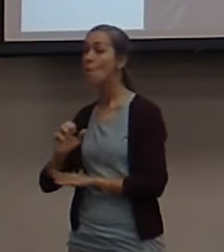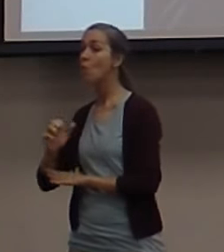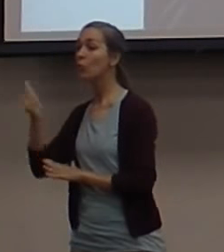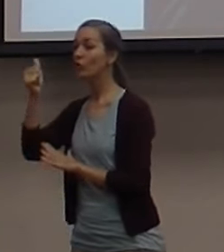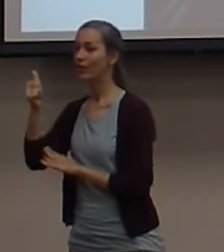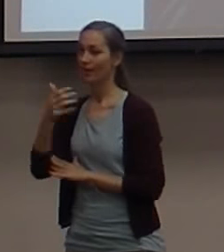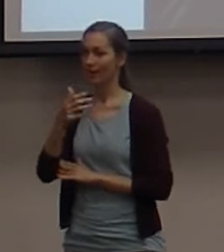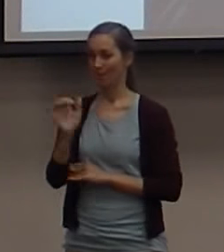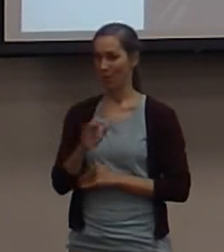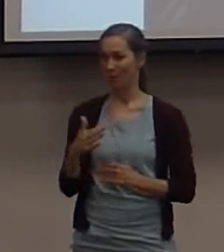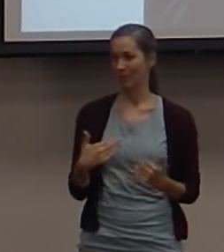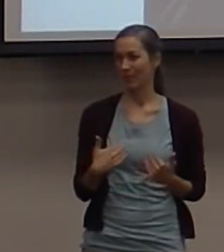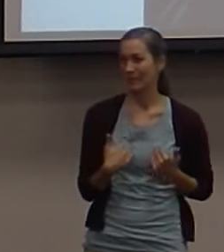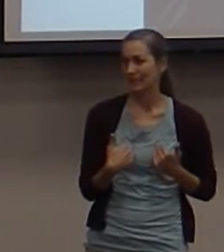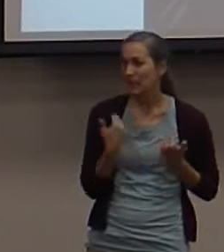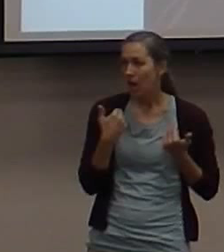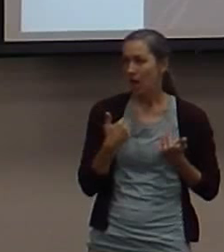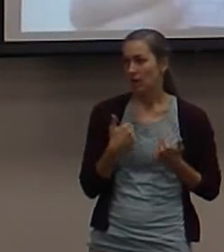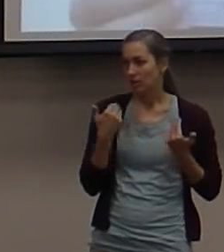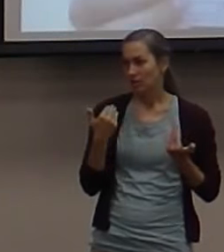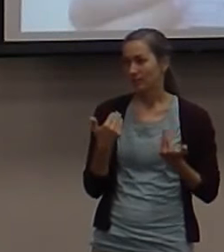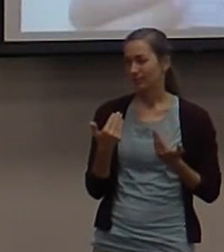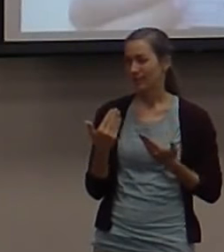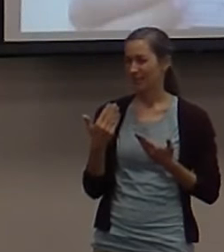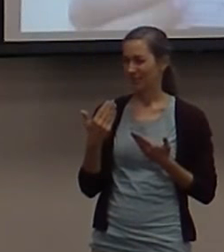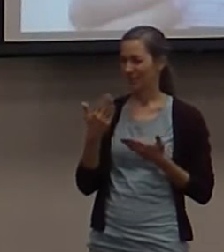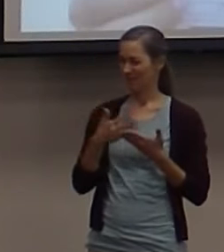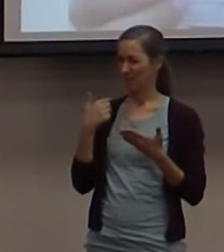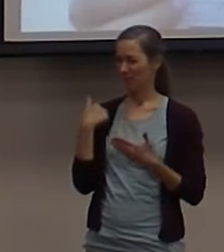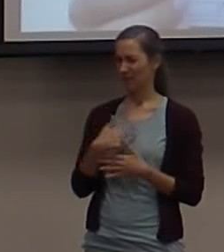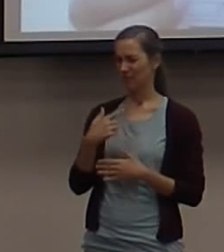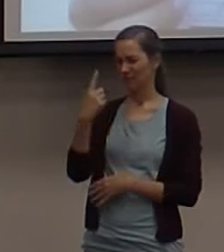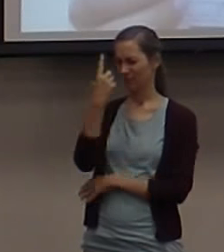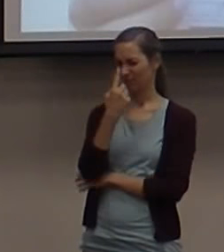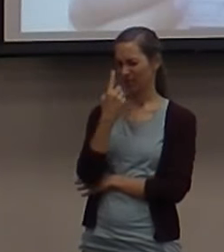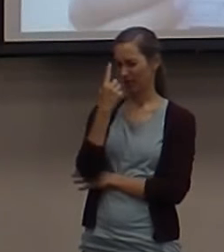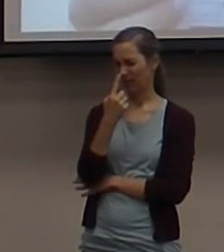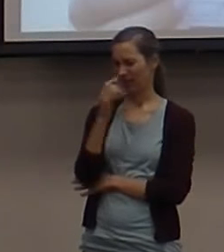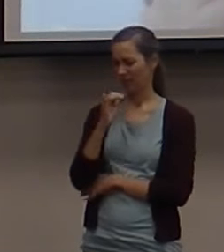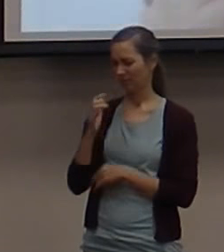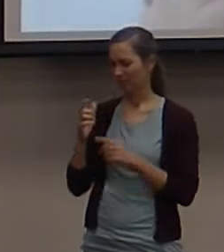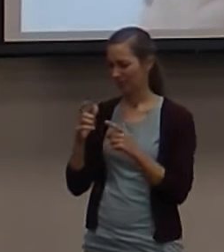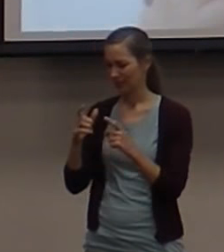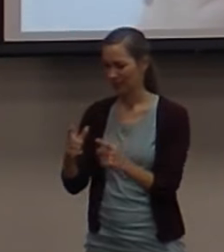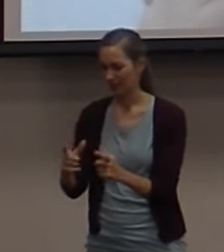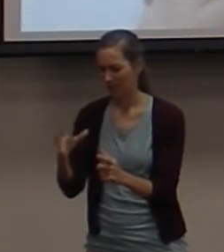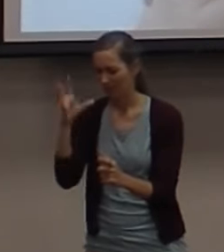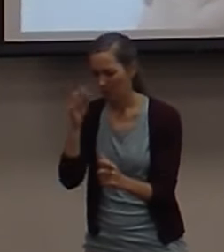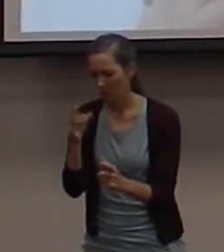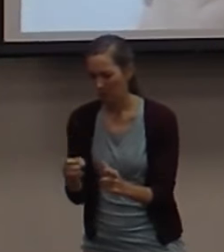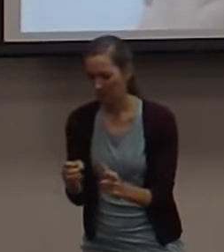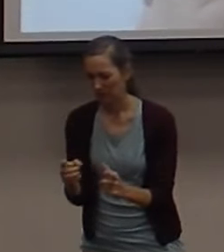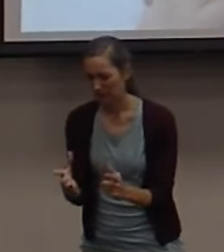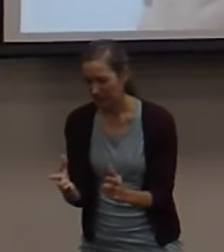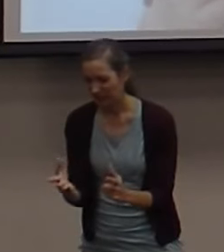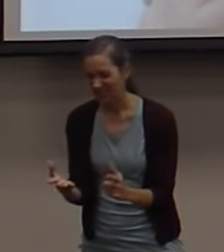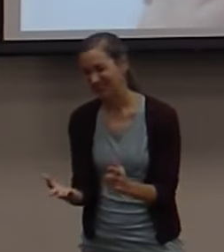young. You know, there was a question in some of our minds as we give these solar players to that little guy. You know,